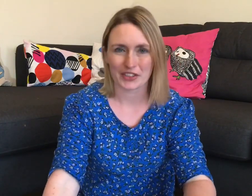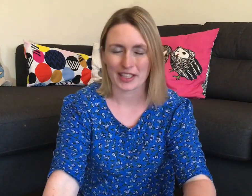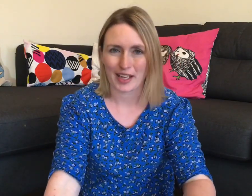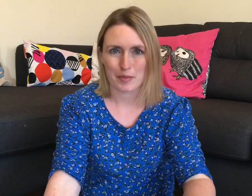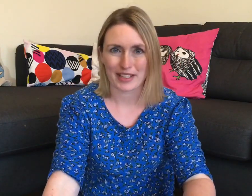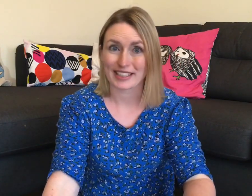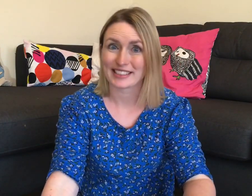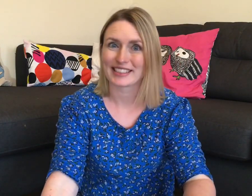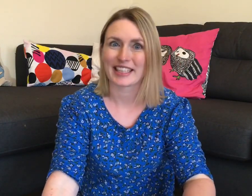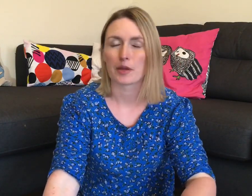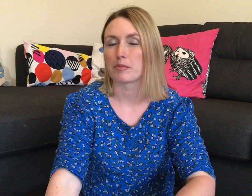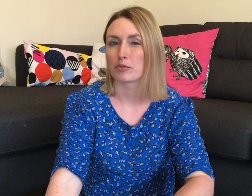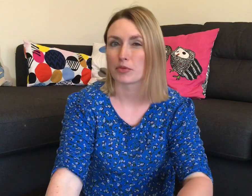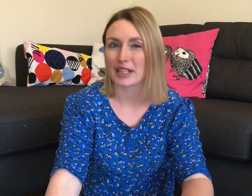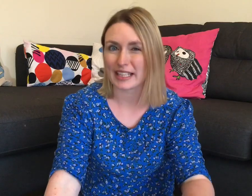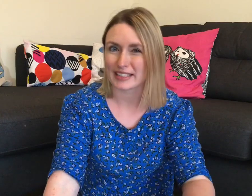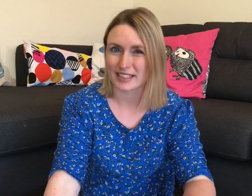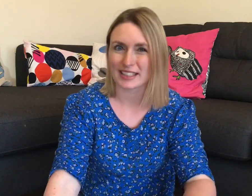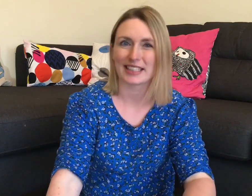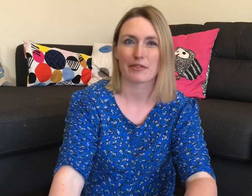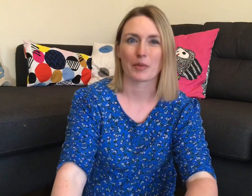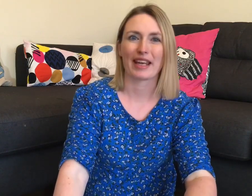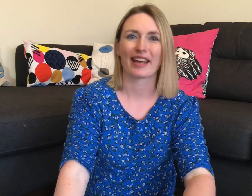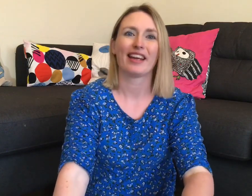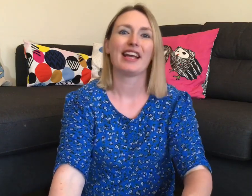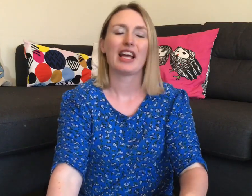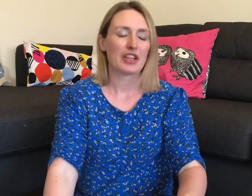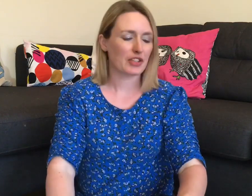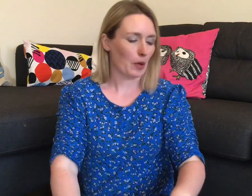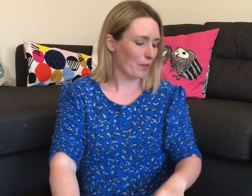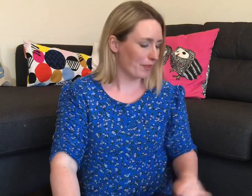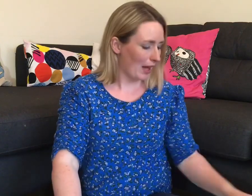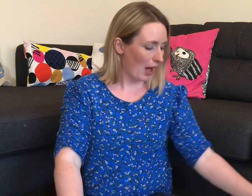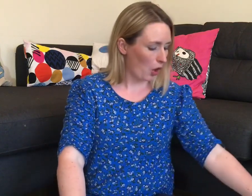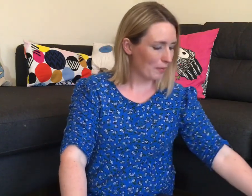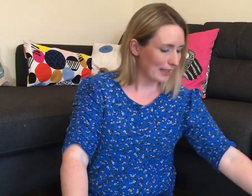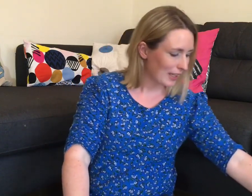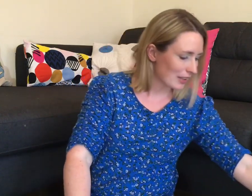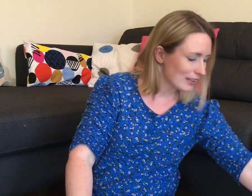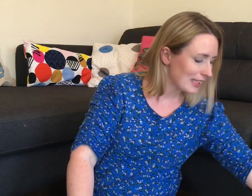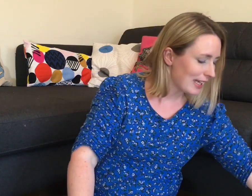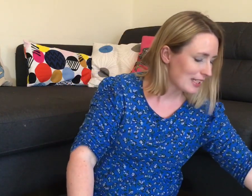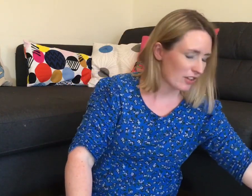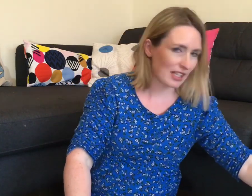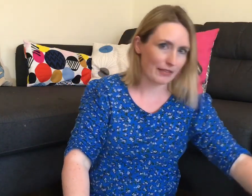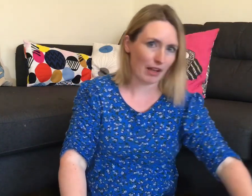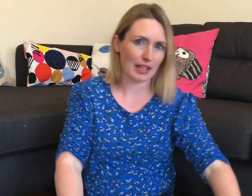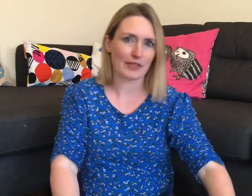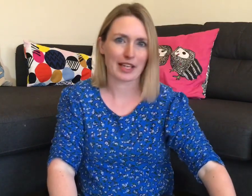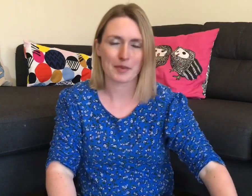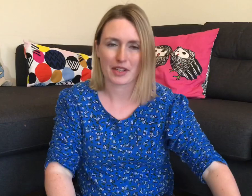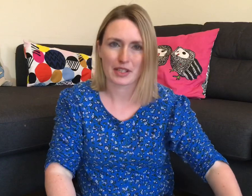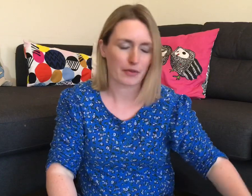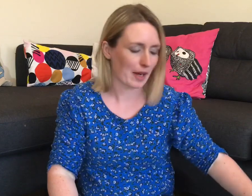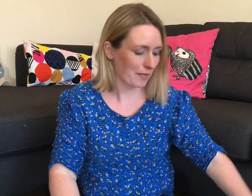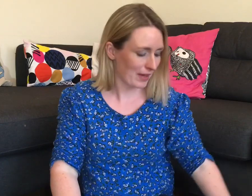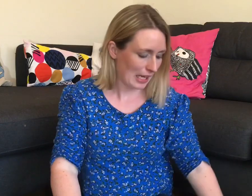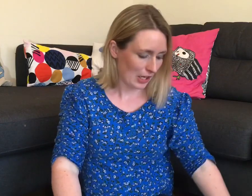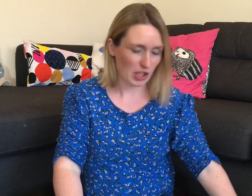in the library and listening to ski are brilliant at this every week. So Old MacDonald is going to have lots of animals on his farm. So